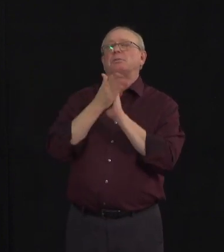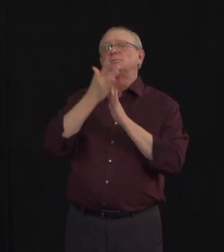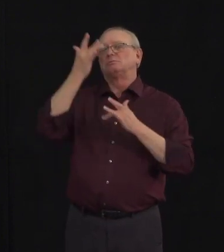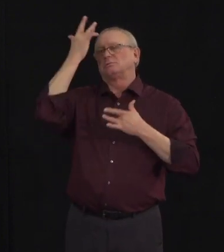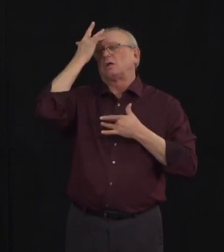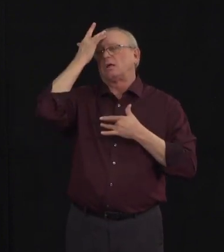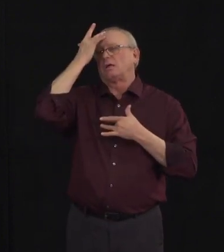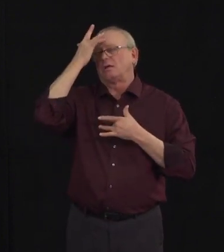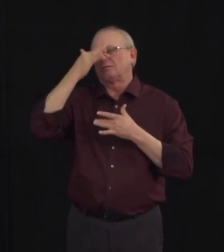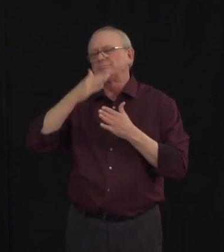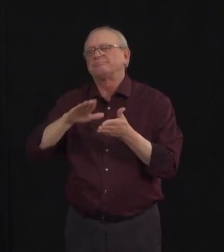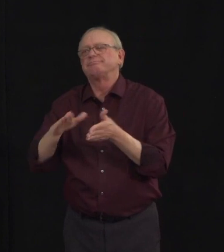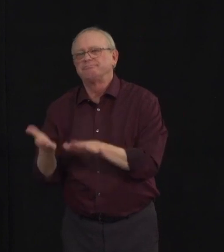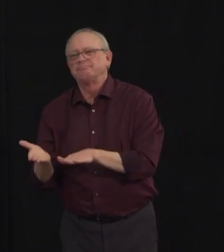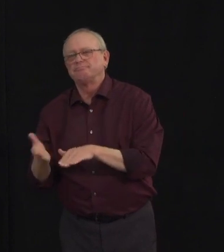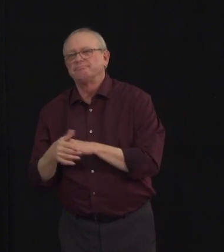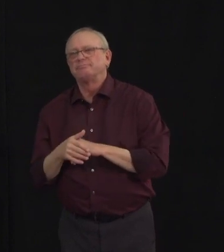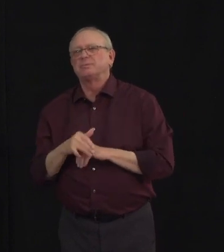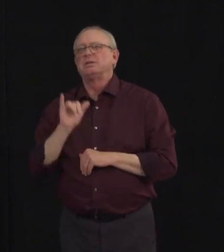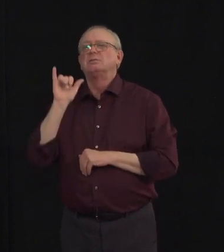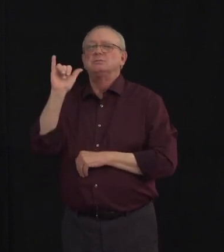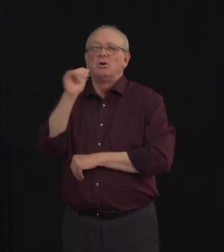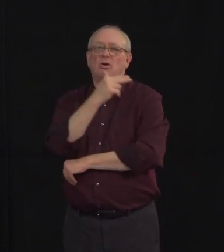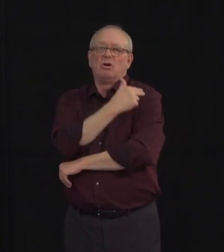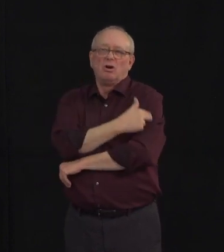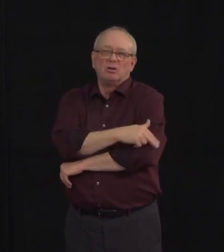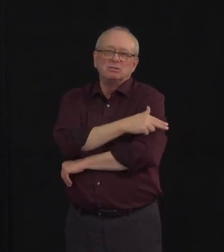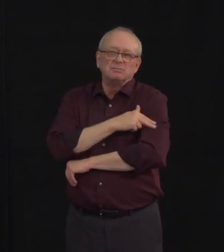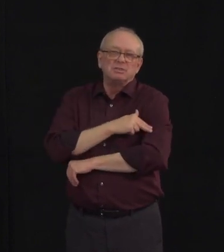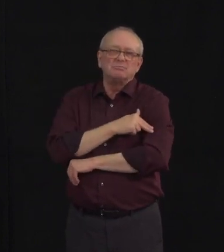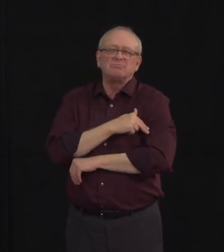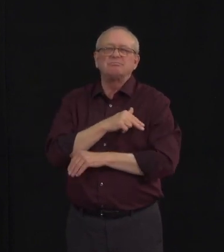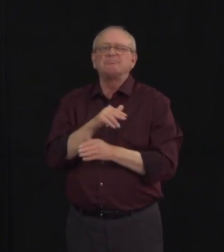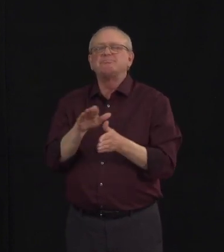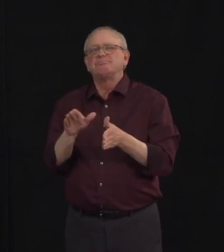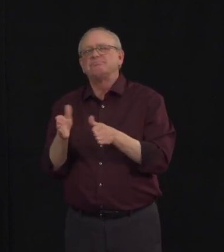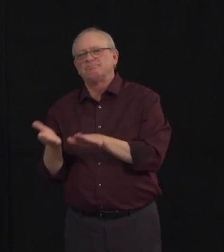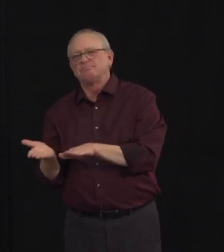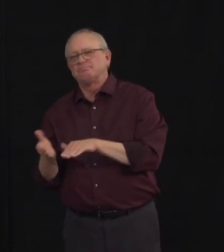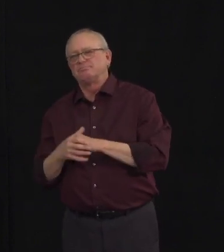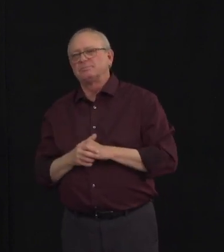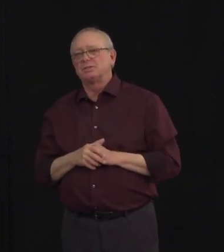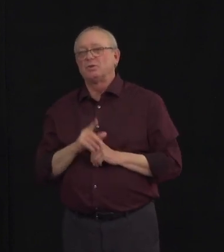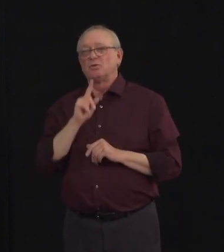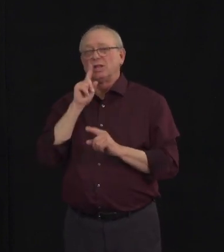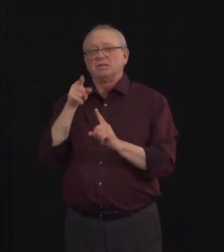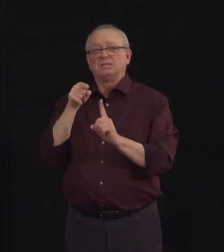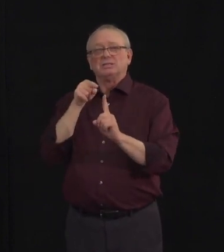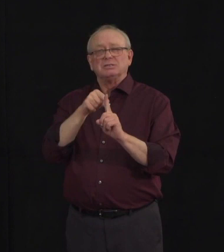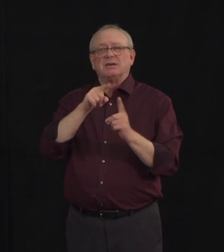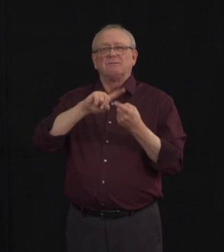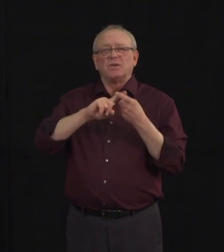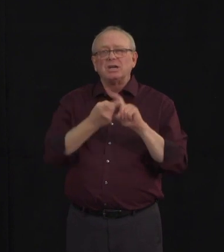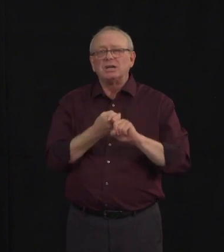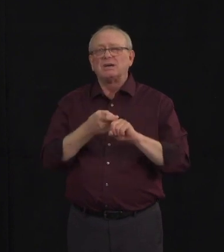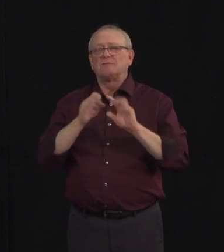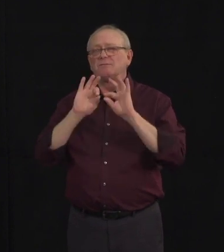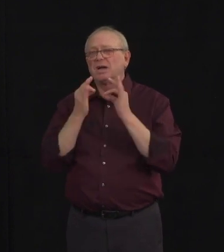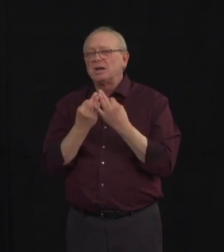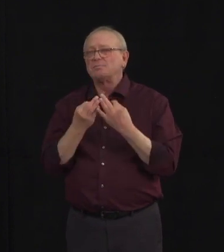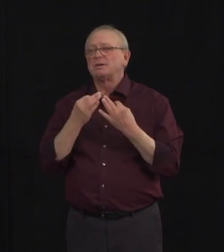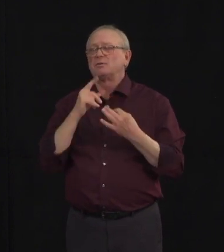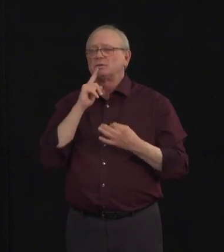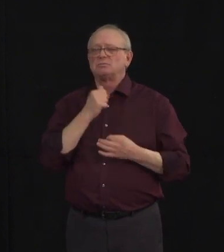a month ago. I offer my sympathy to the friends and family of this individual and all those who have lost their lives from